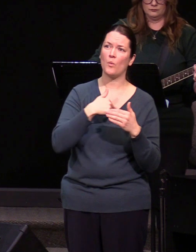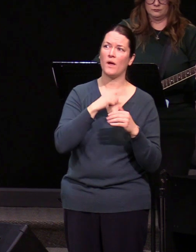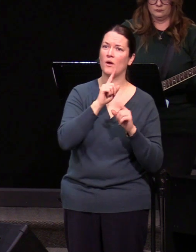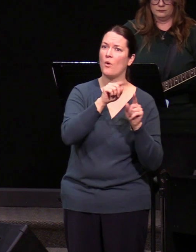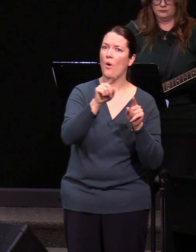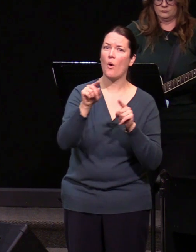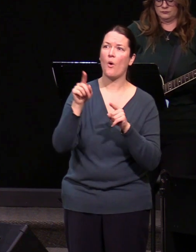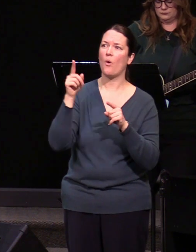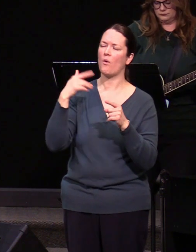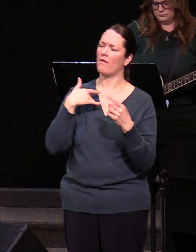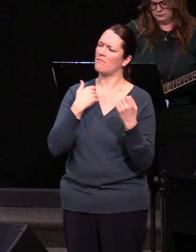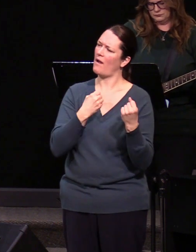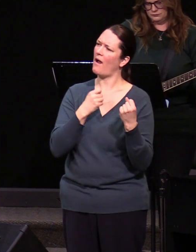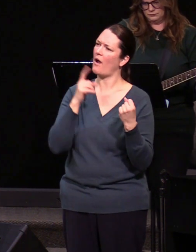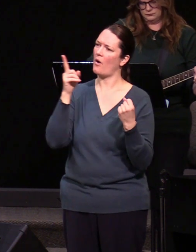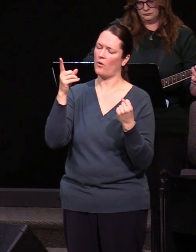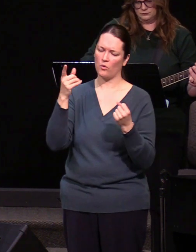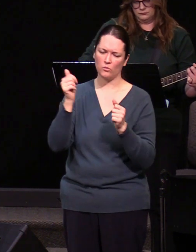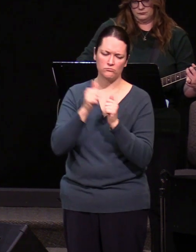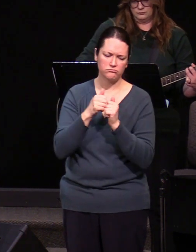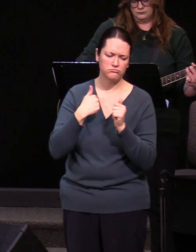stepping on holy ground every step of the way.